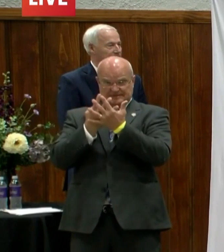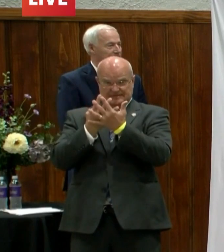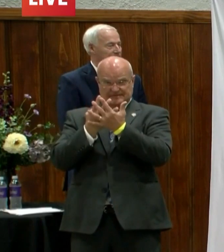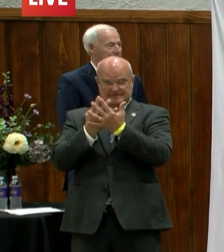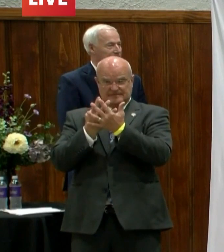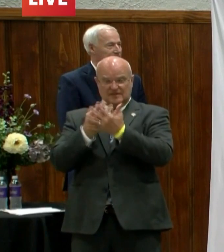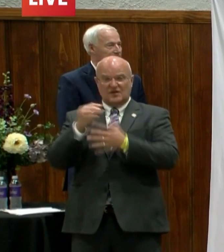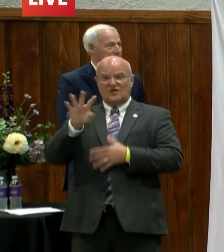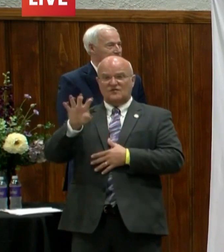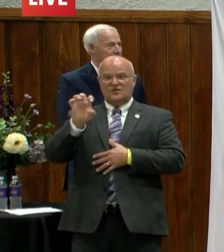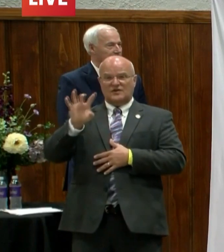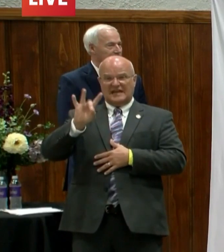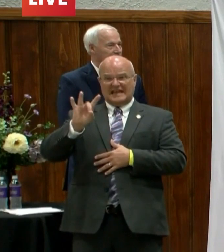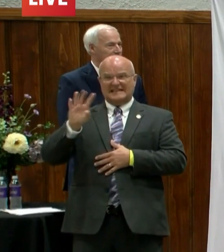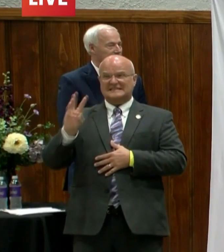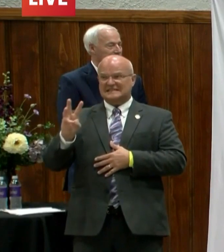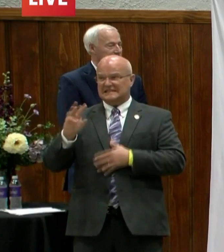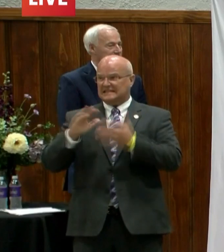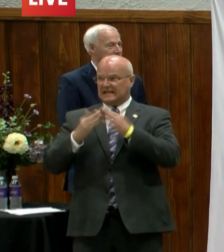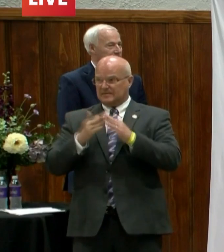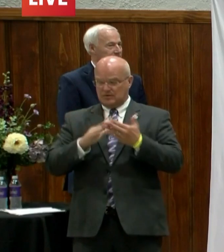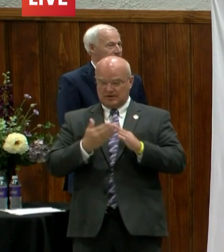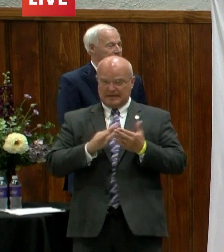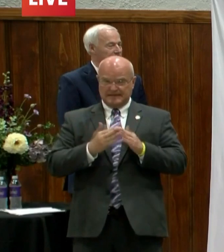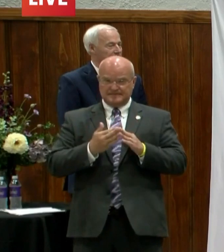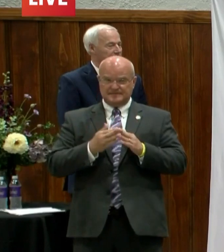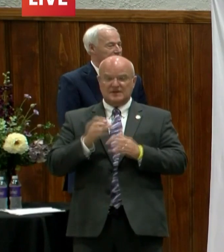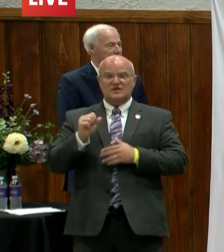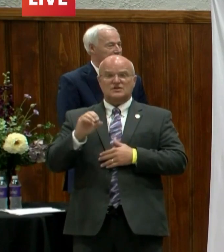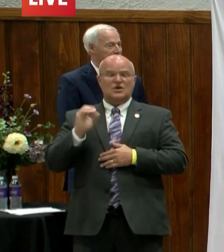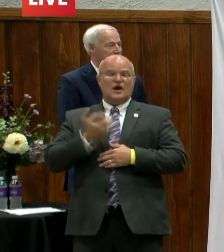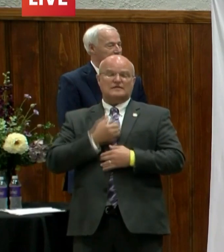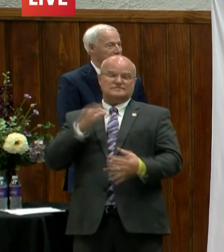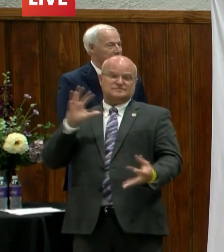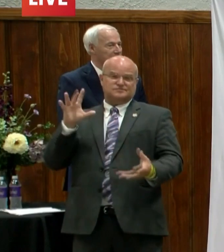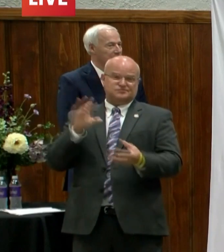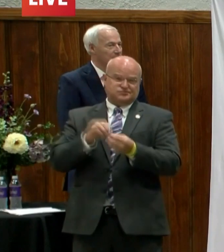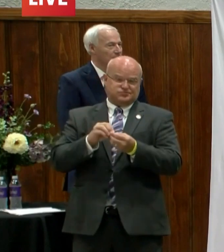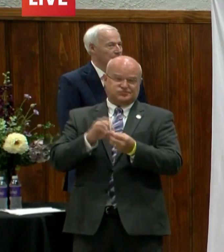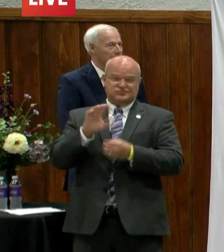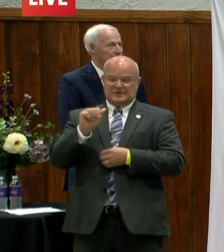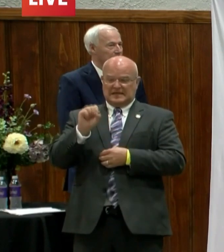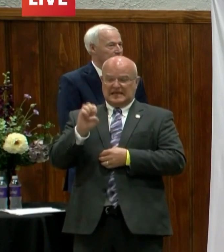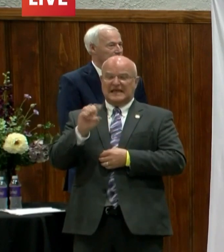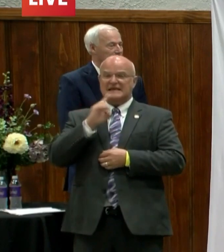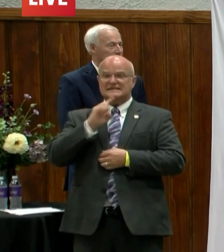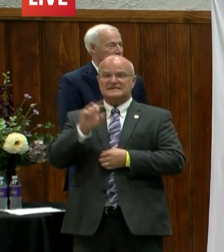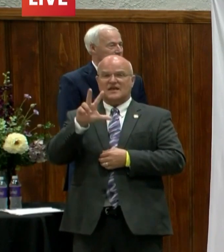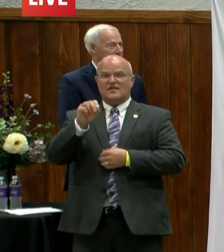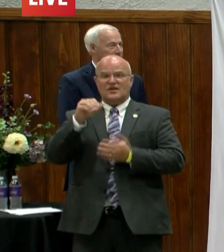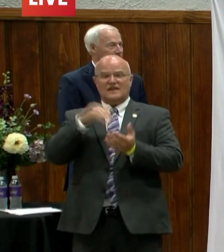facilities, 486 were in the community. And so our total case count now is